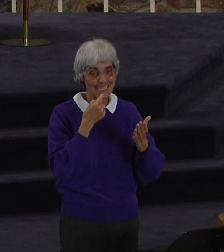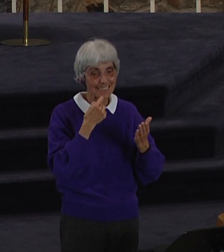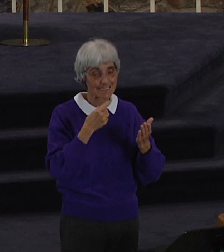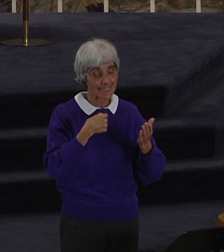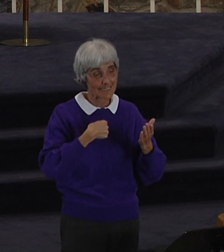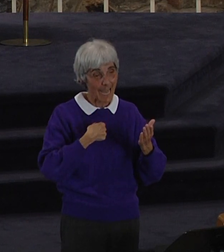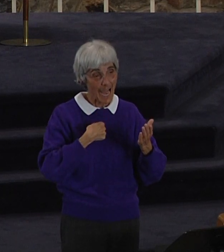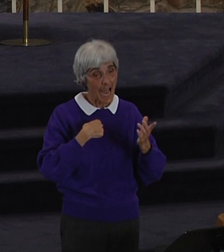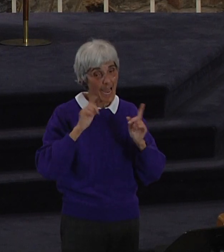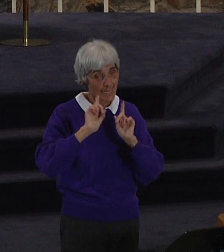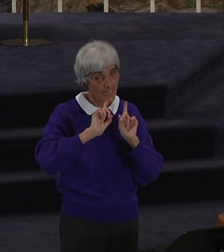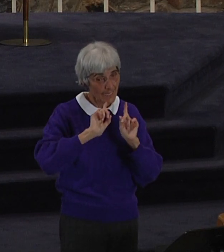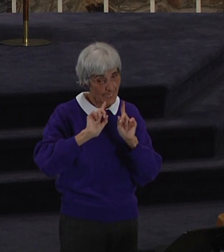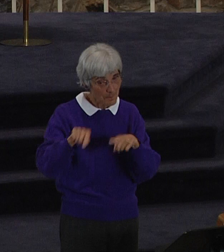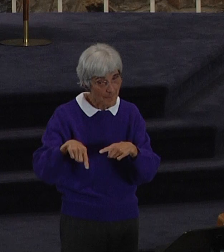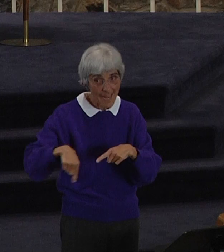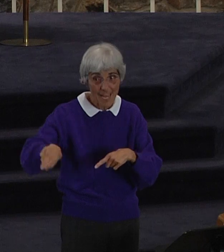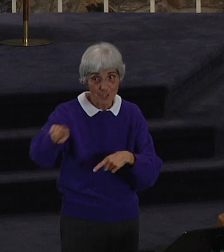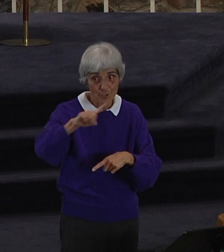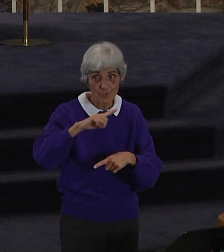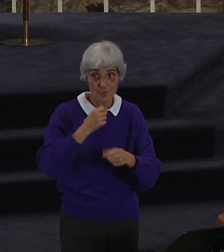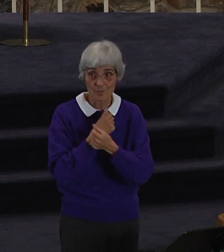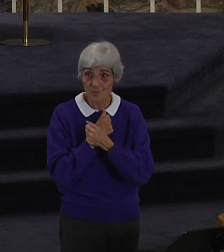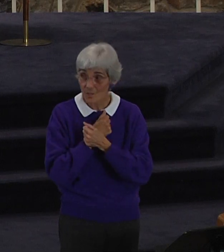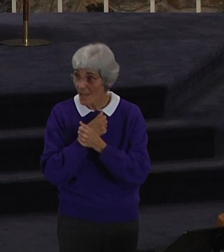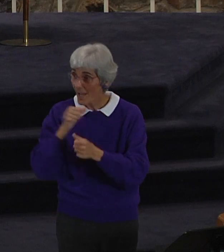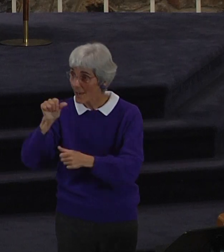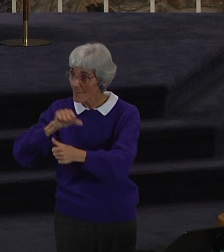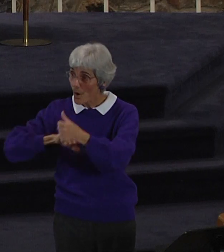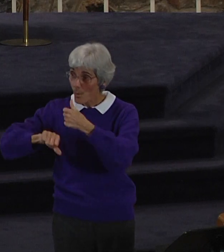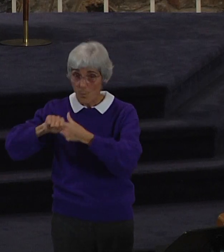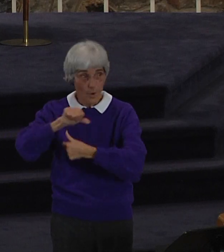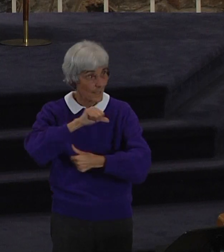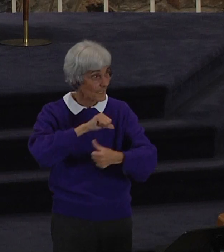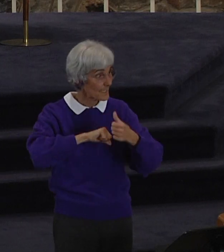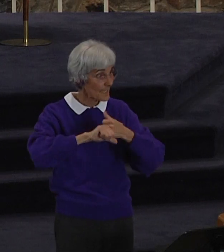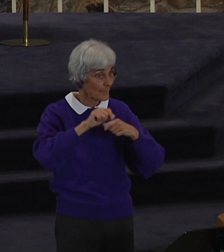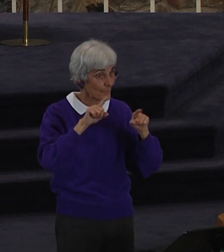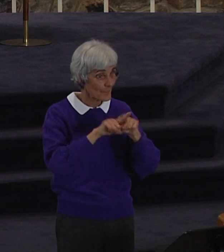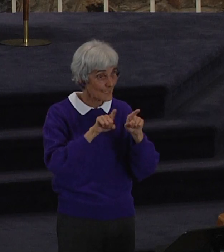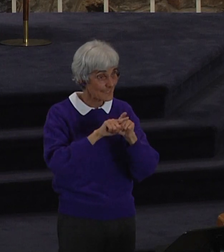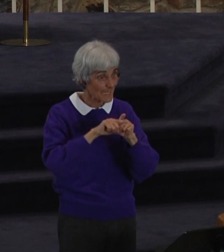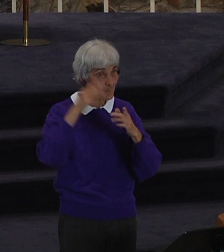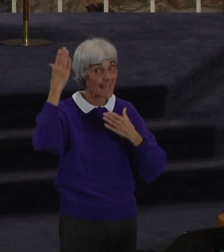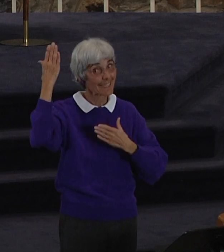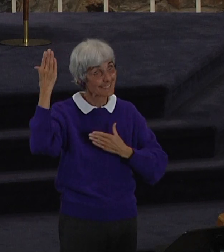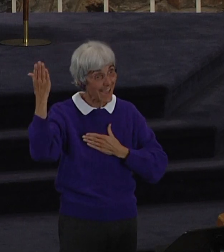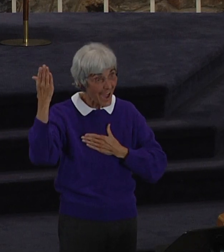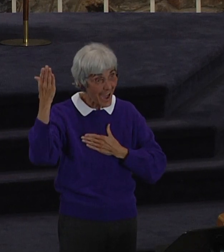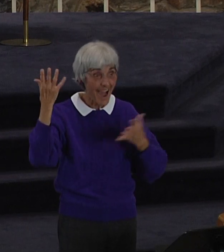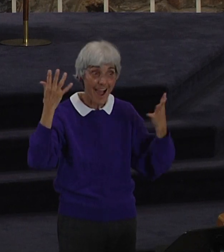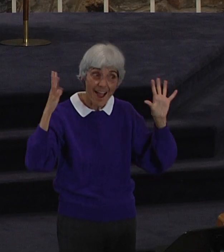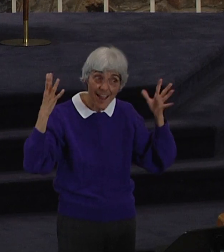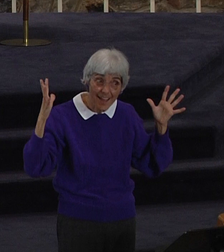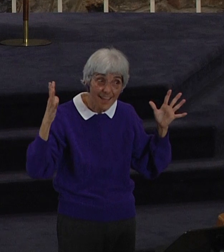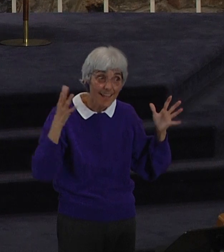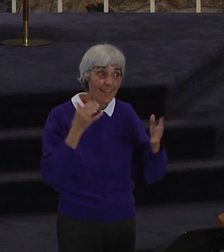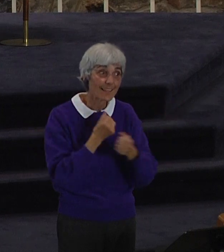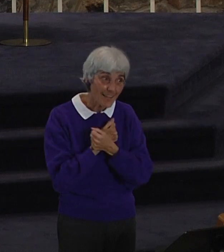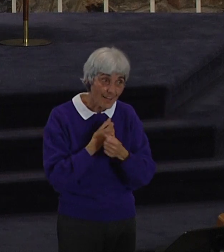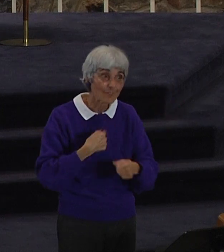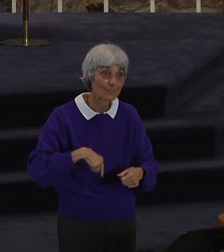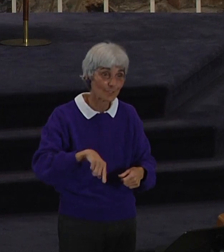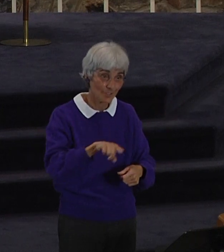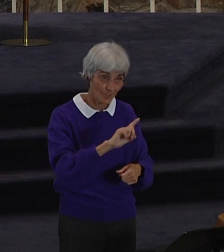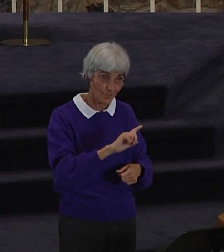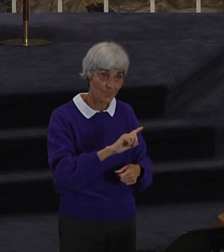commandment, that you love one another as I have loved you." That you